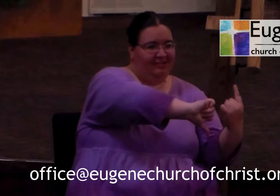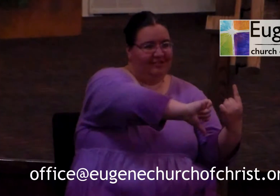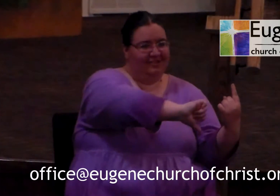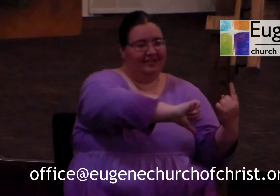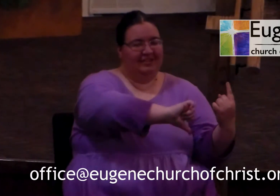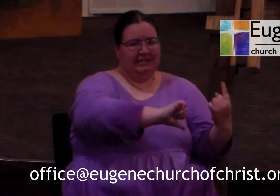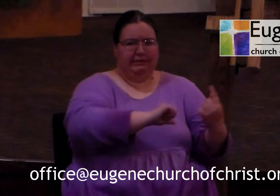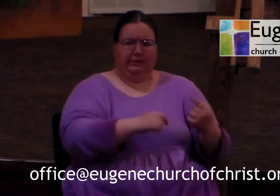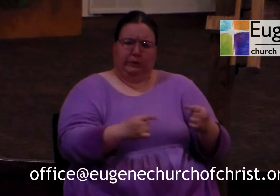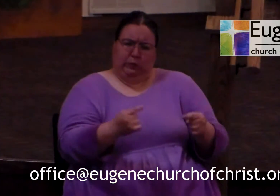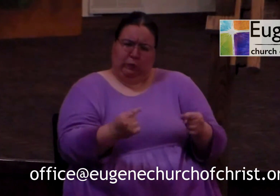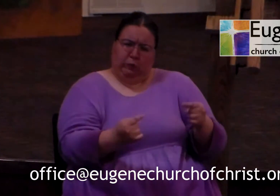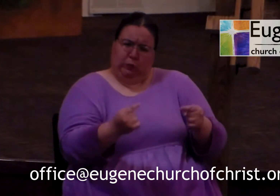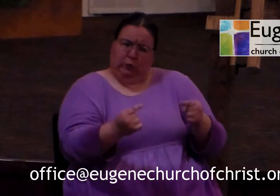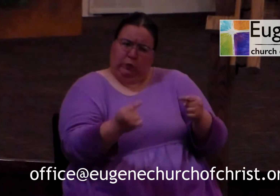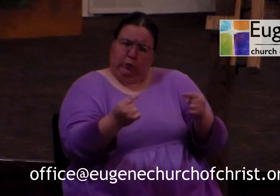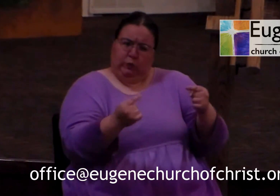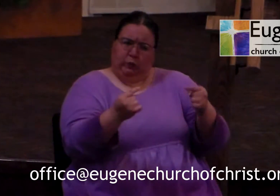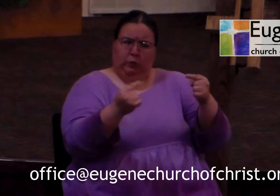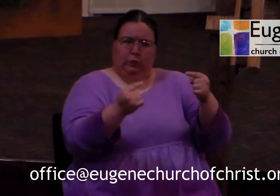that begins to build in the ranks.